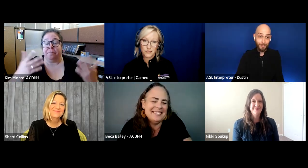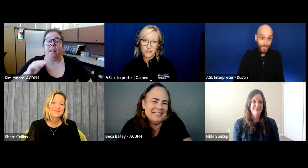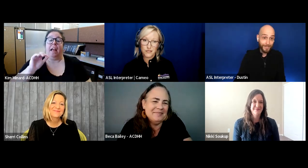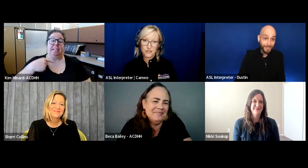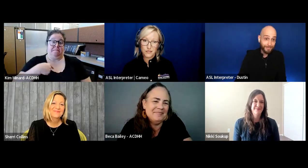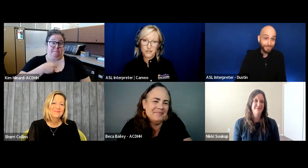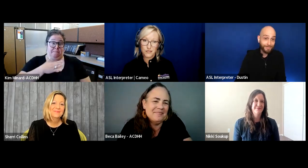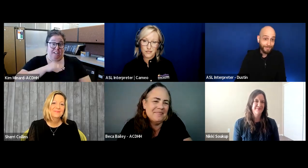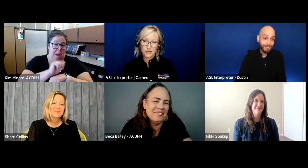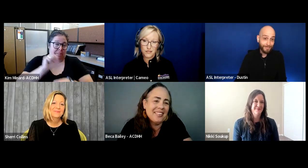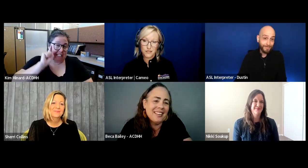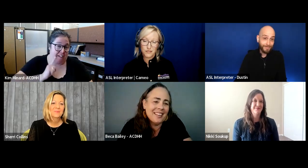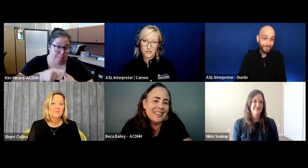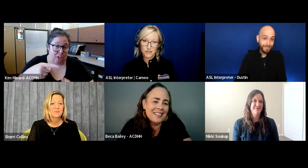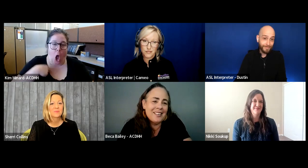us find a place of peace.